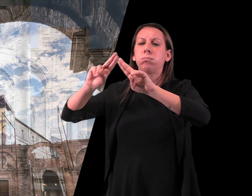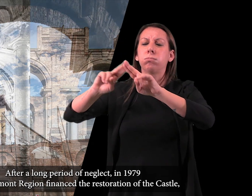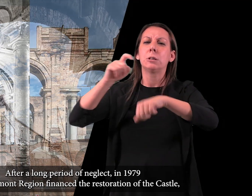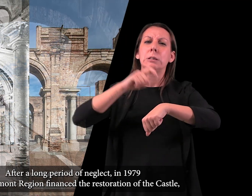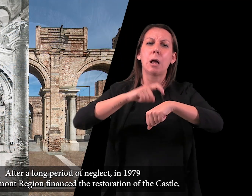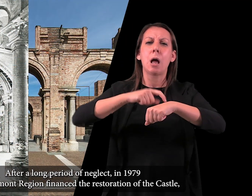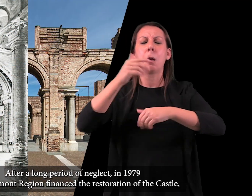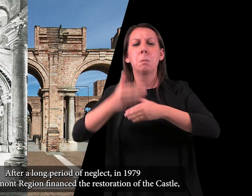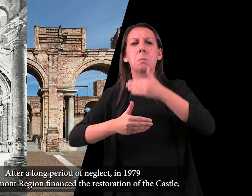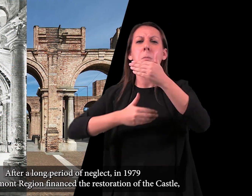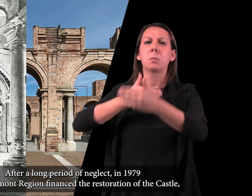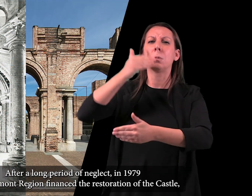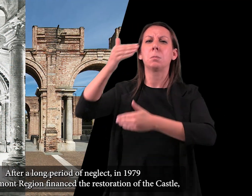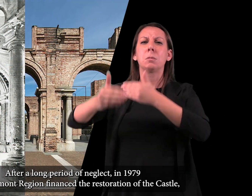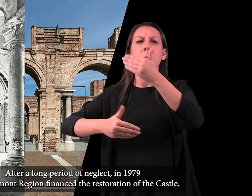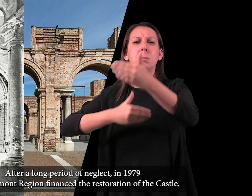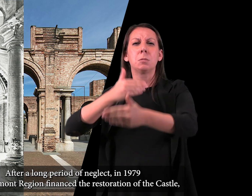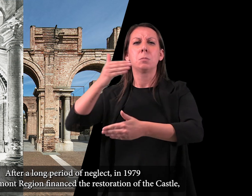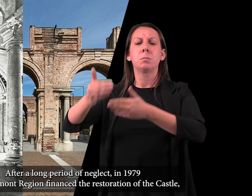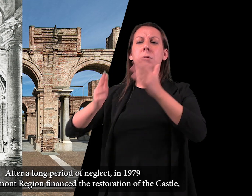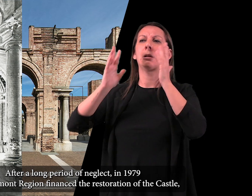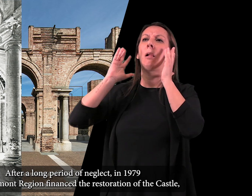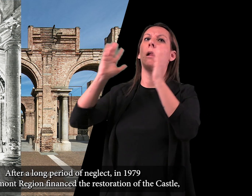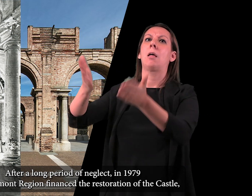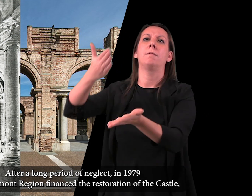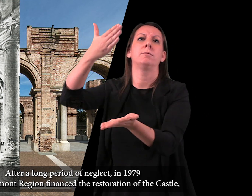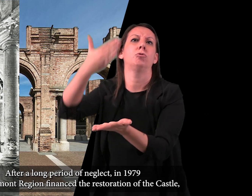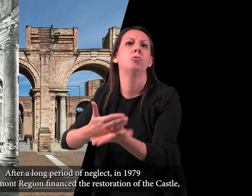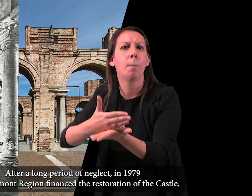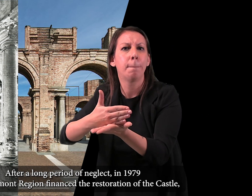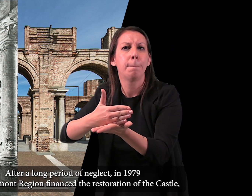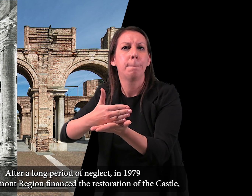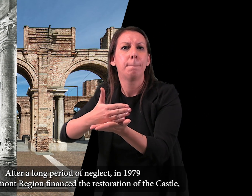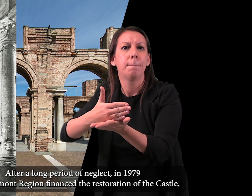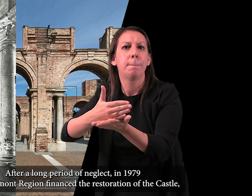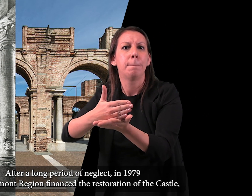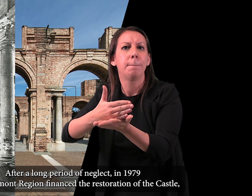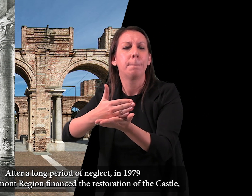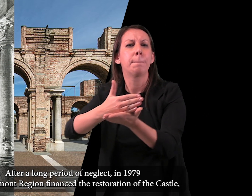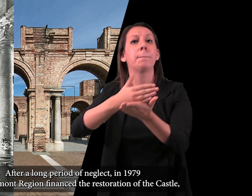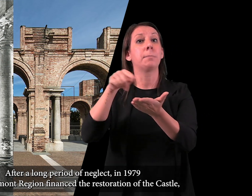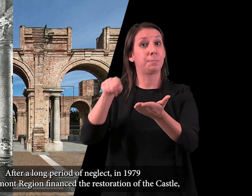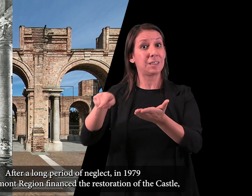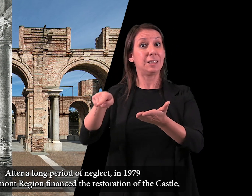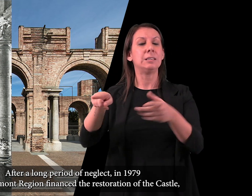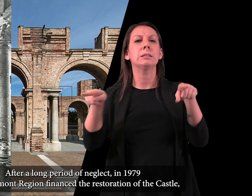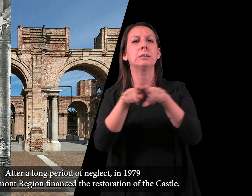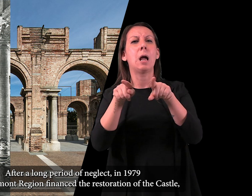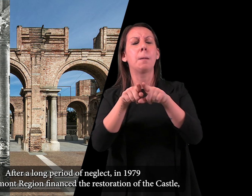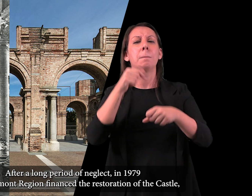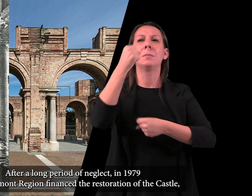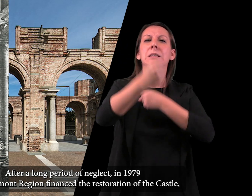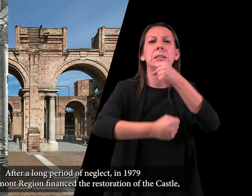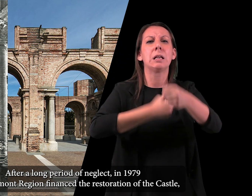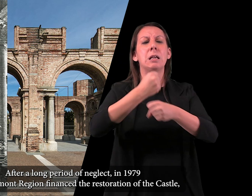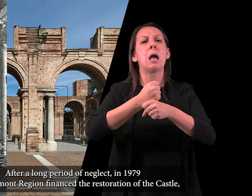After a long period of neglect, in 1979 the Piedmont region financed the restoration